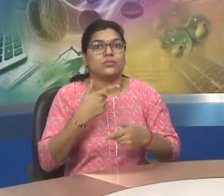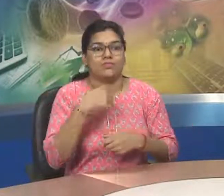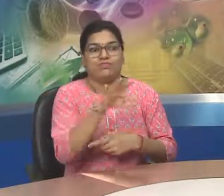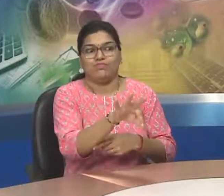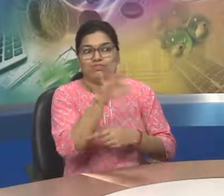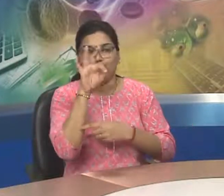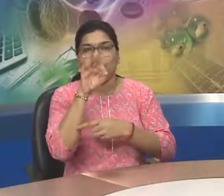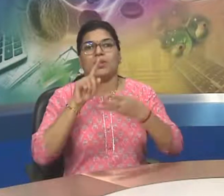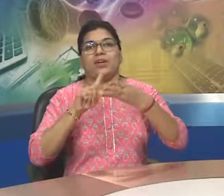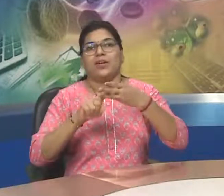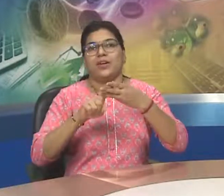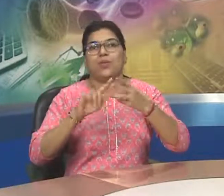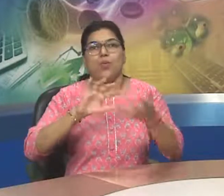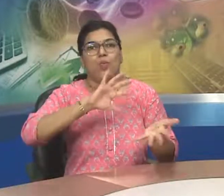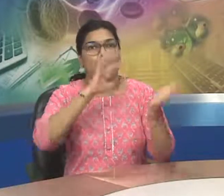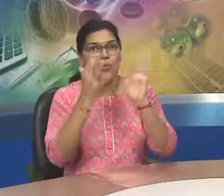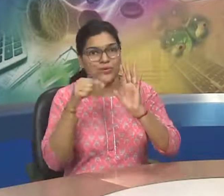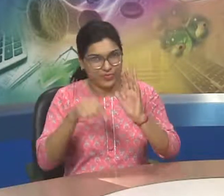now we will focus on